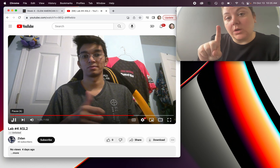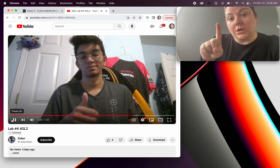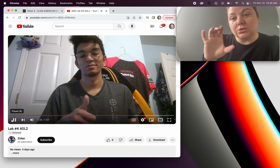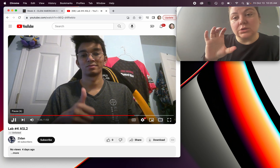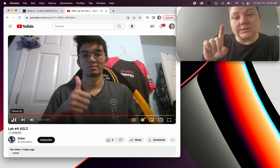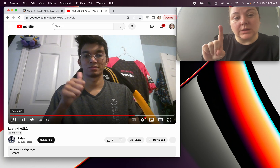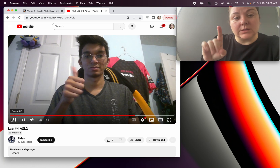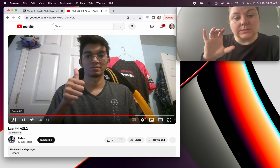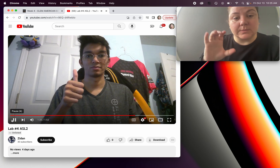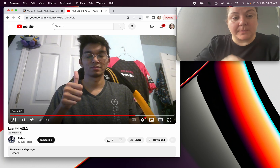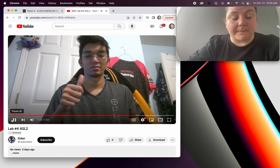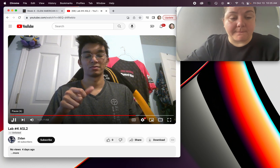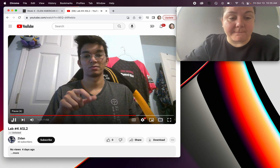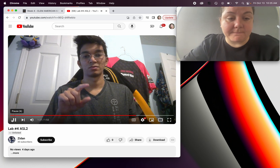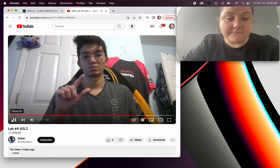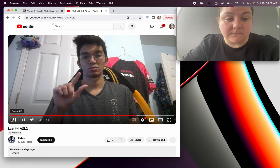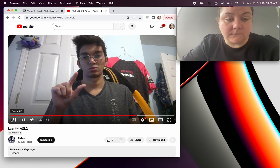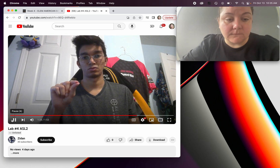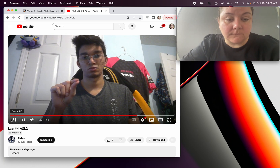And then 100 just in case.